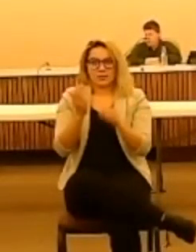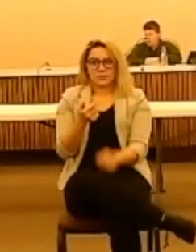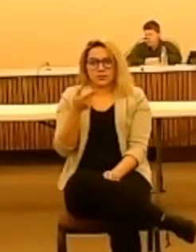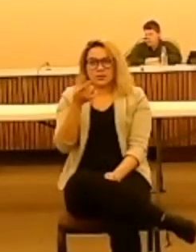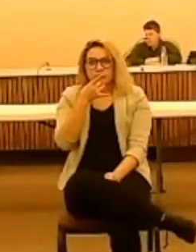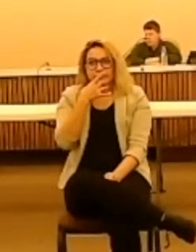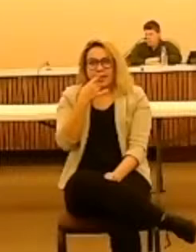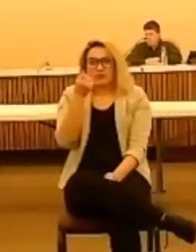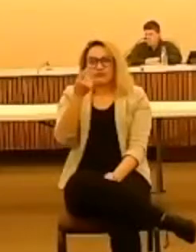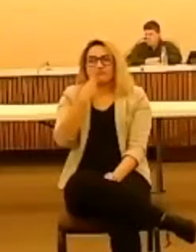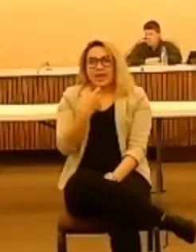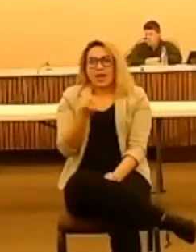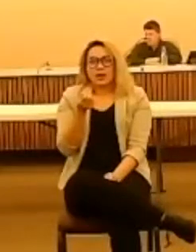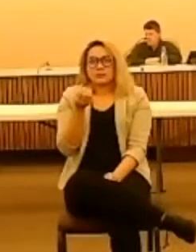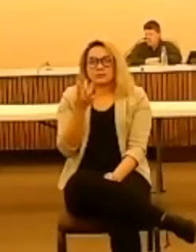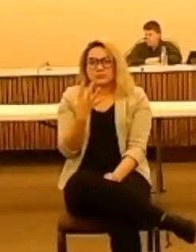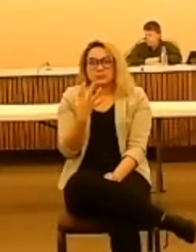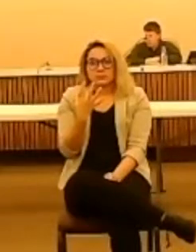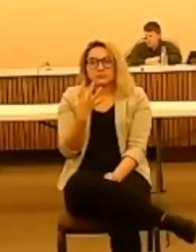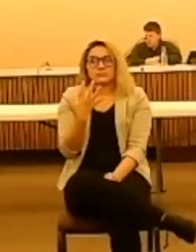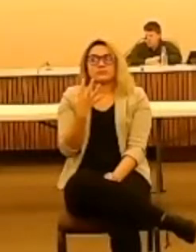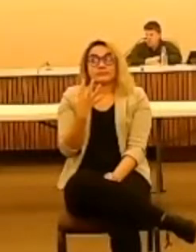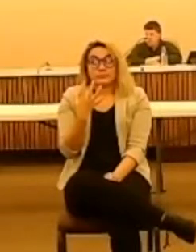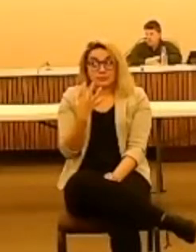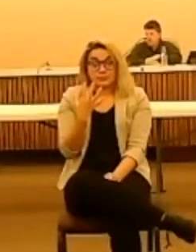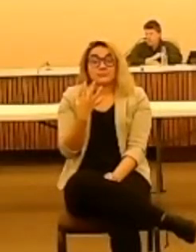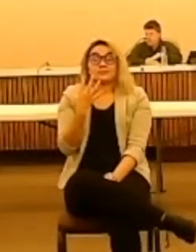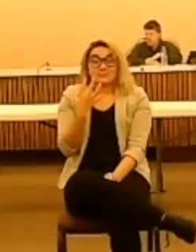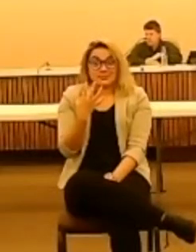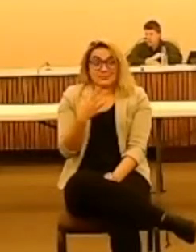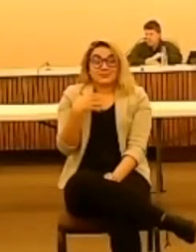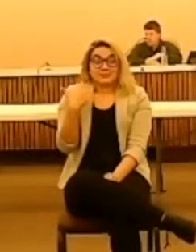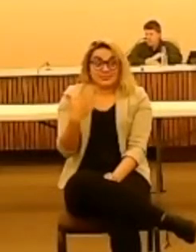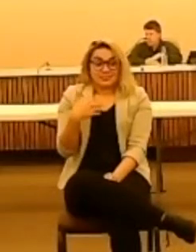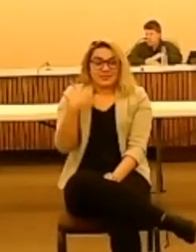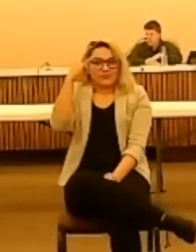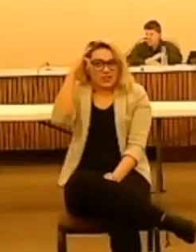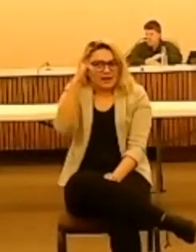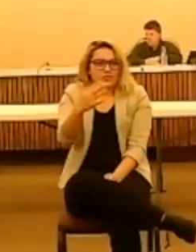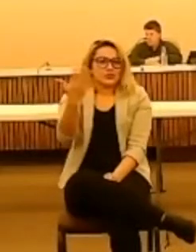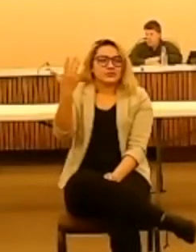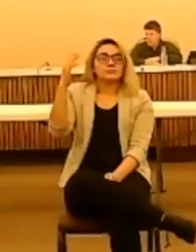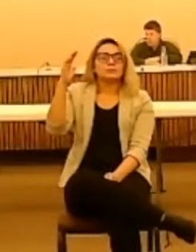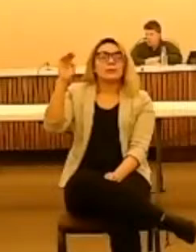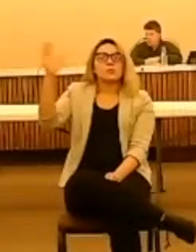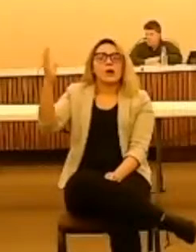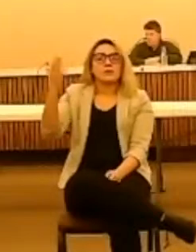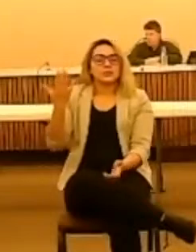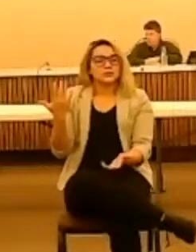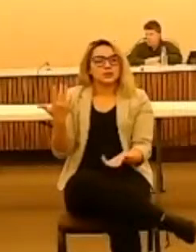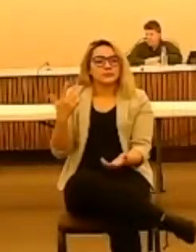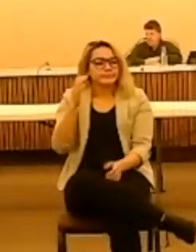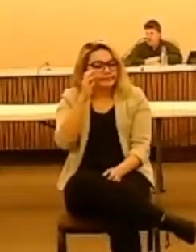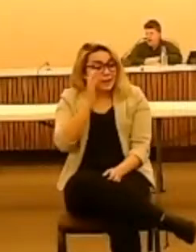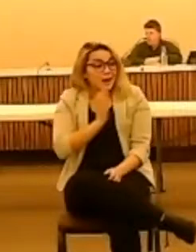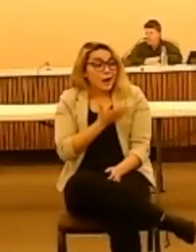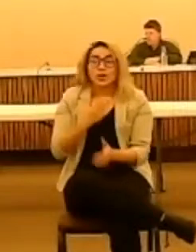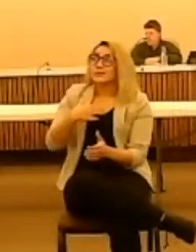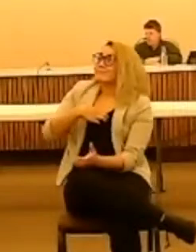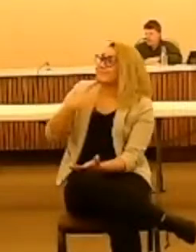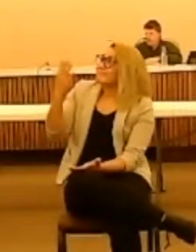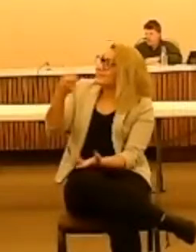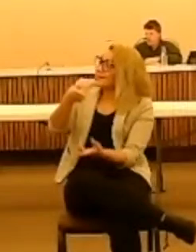And they were resistant at first. We explained the situation to them and they came in and put together, it wasn't